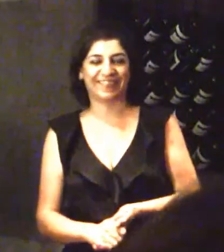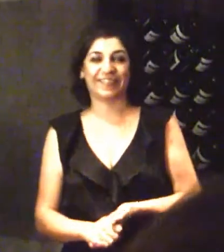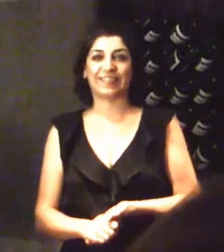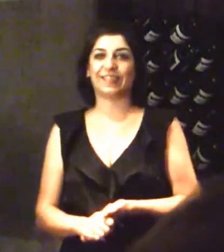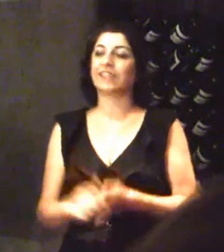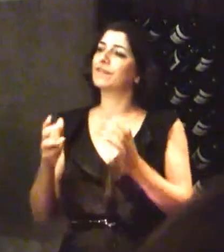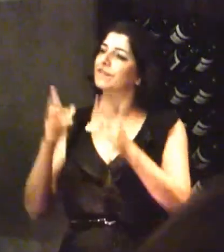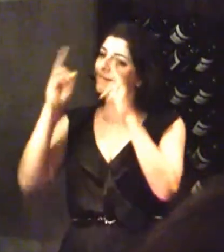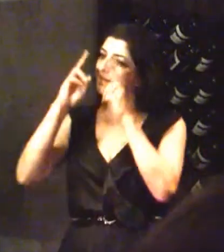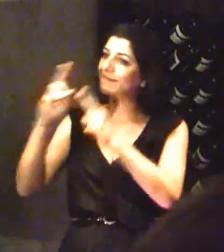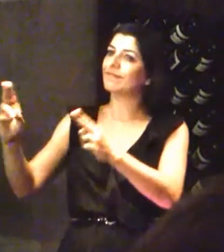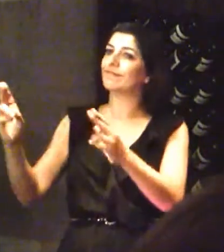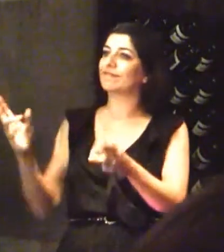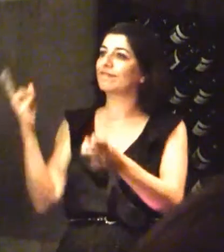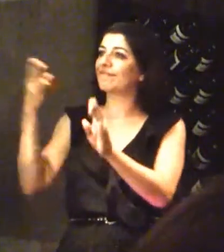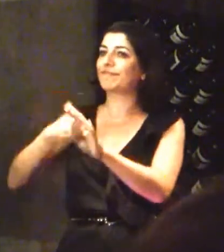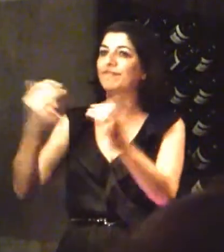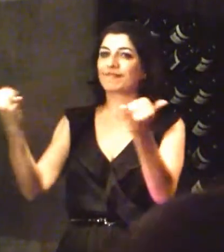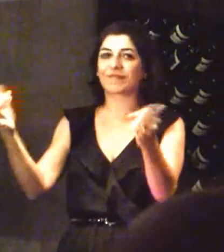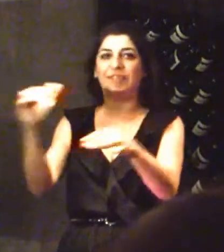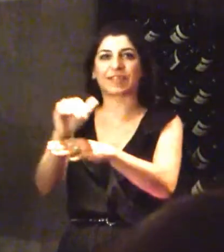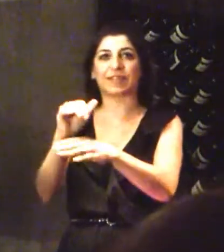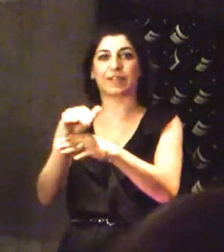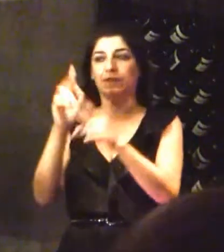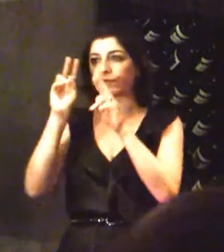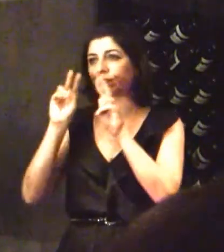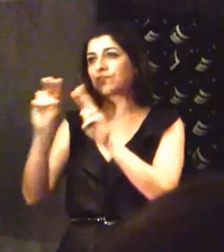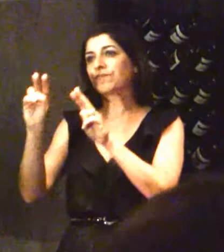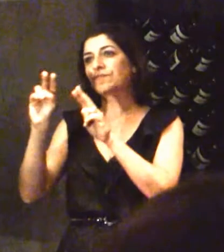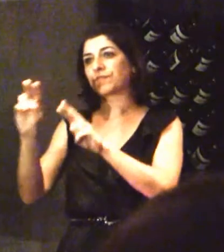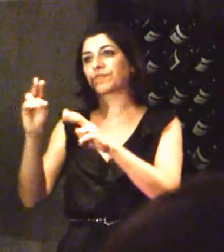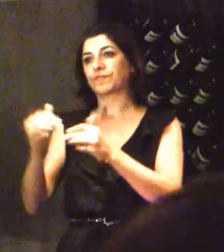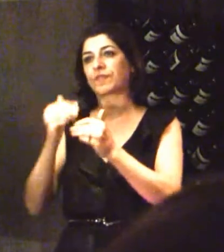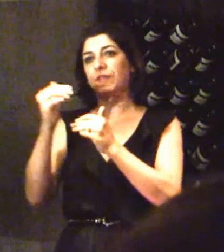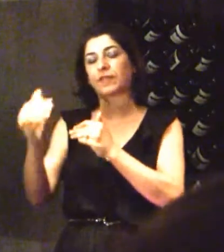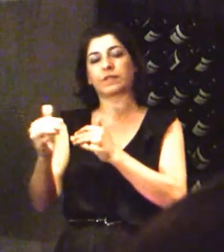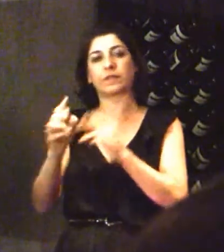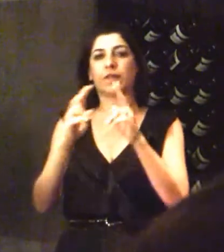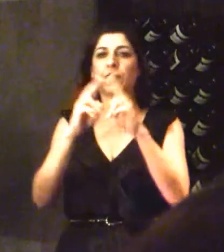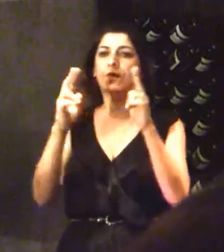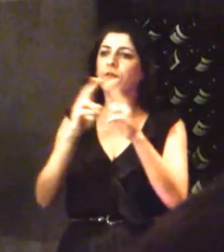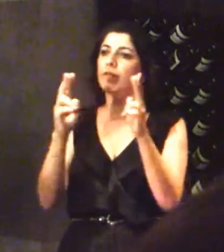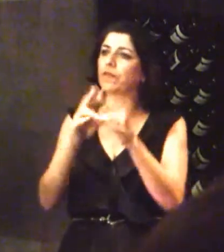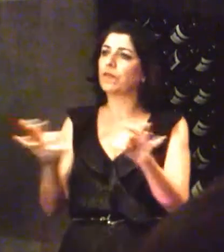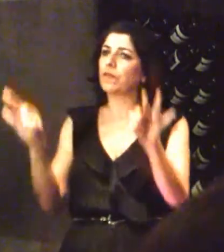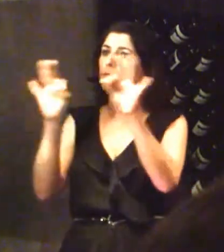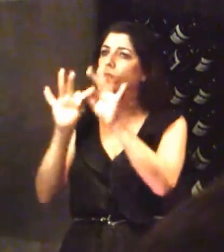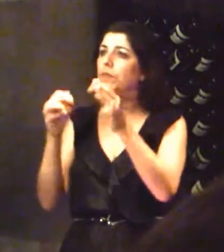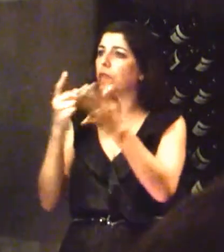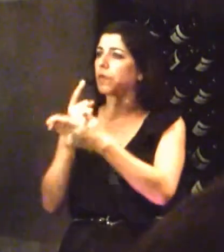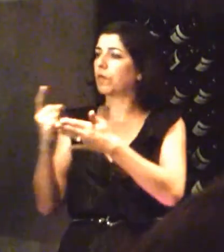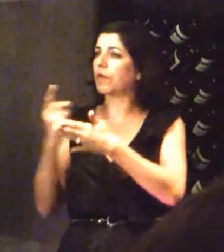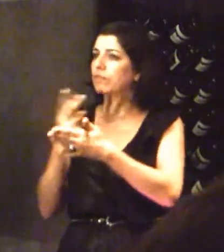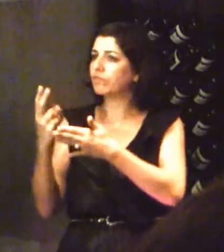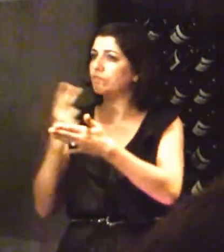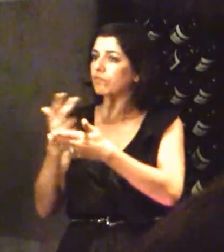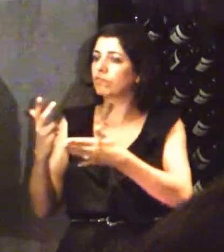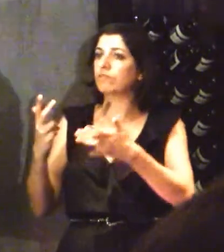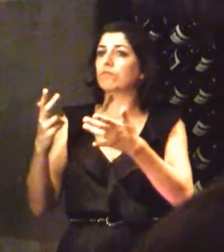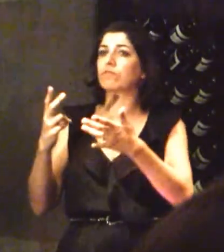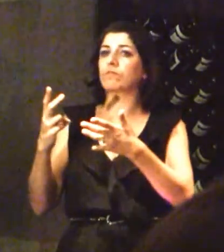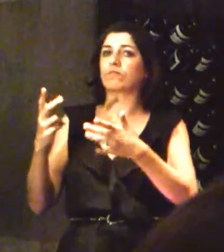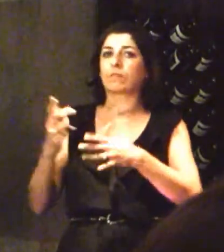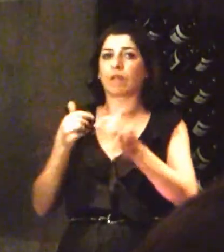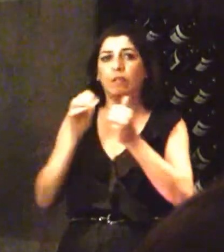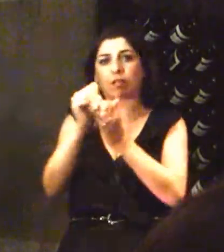It's such an honor to be with you tonight as we look forward to these next very important weeks of fundraising leading up to the big